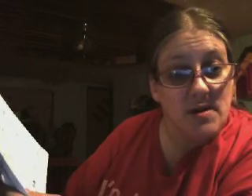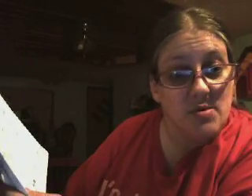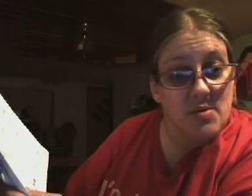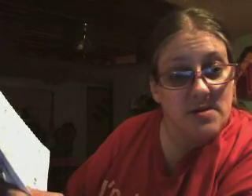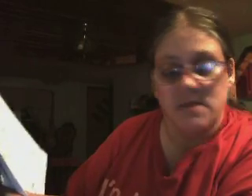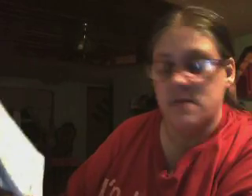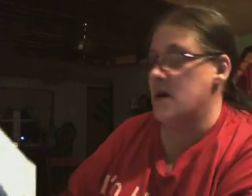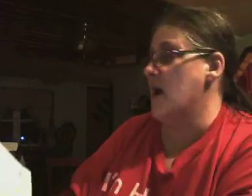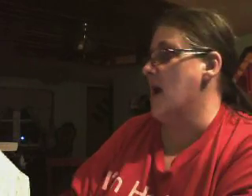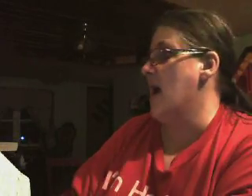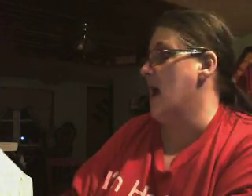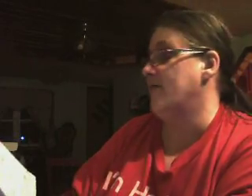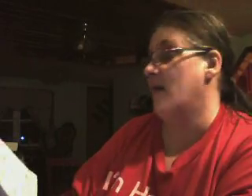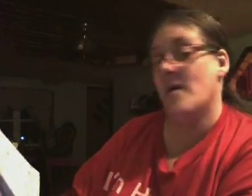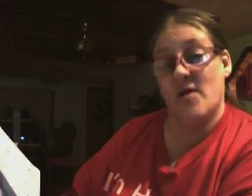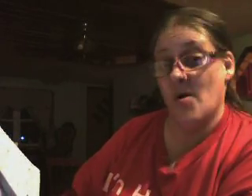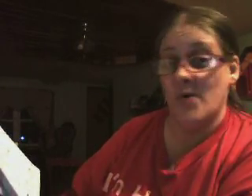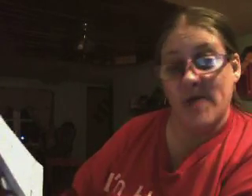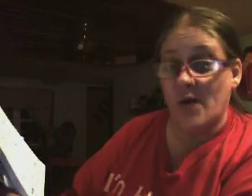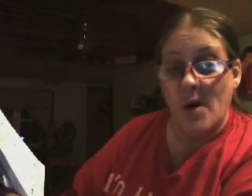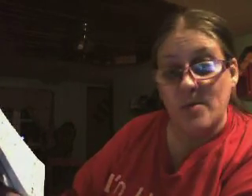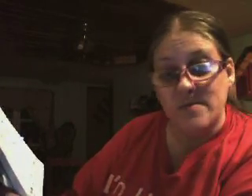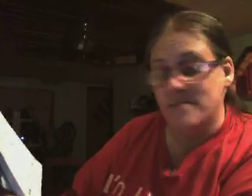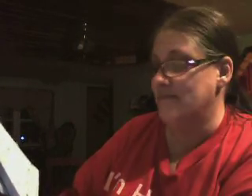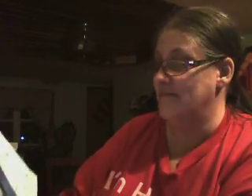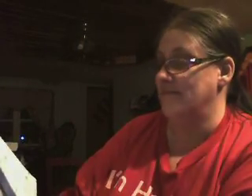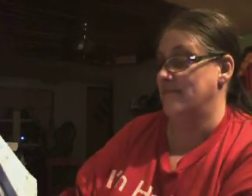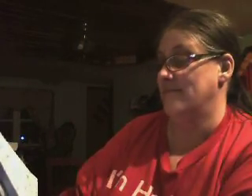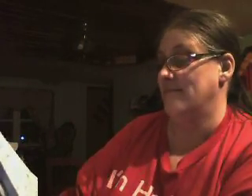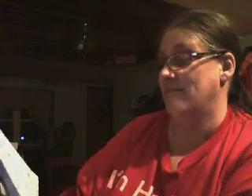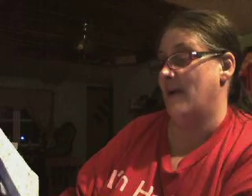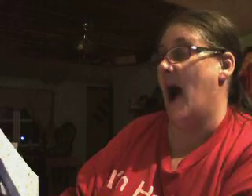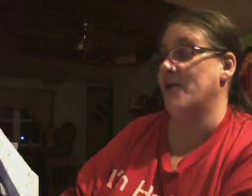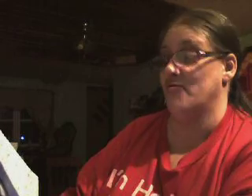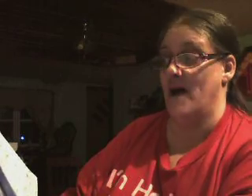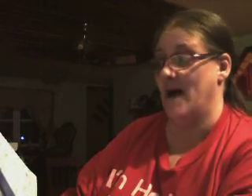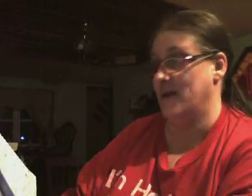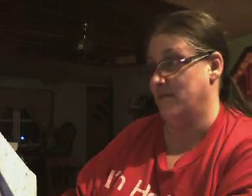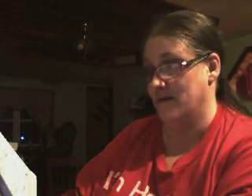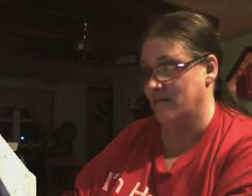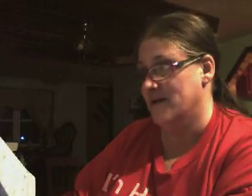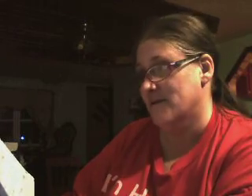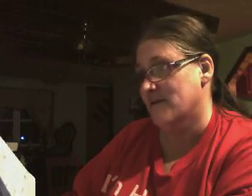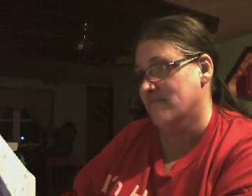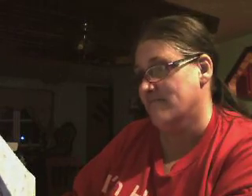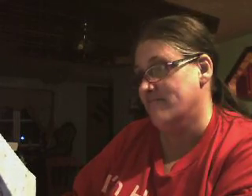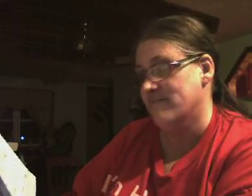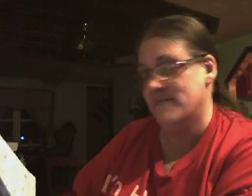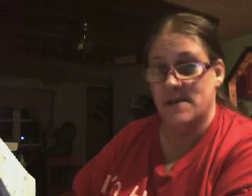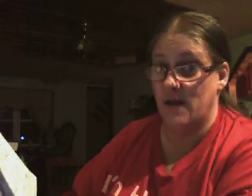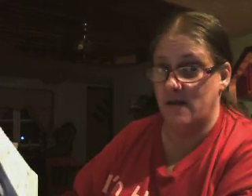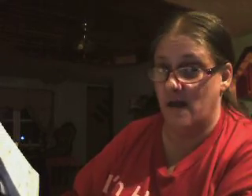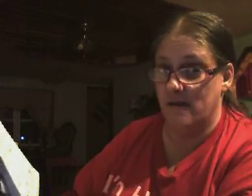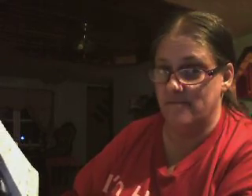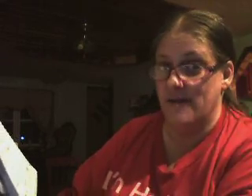Clint Eastwood is? And have y'all ever heard that quote? I tried being reasonable. I didn't like it.